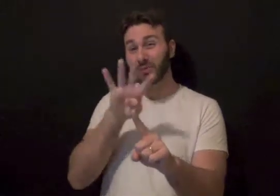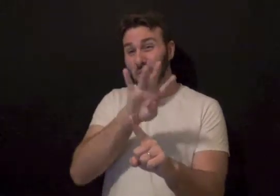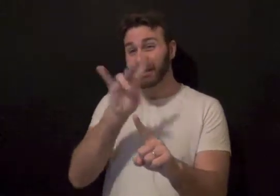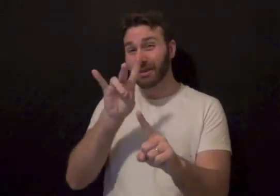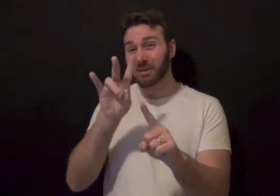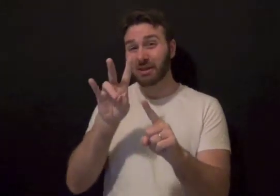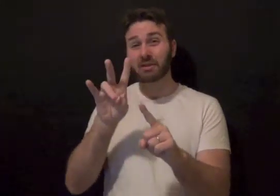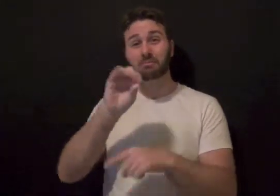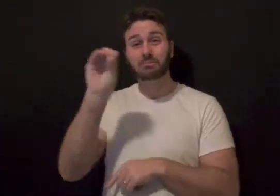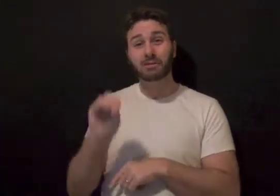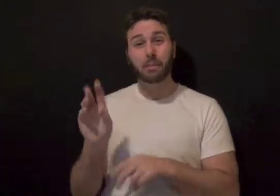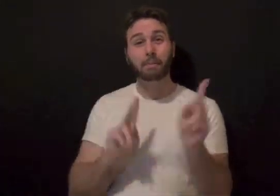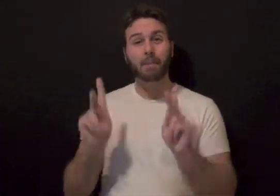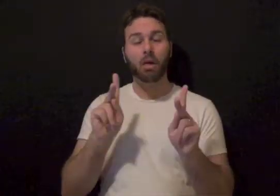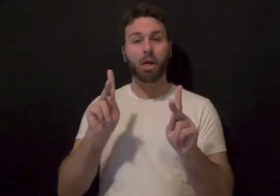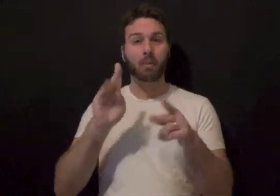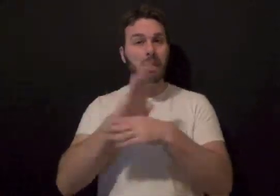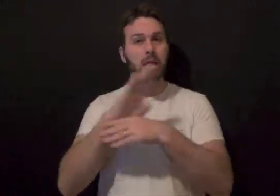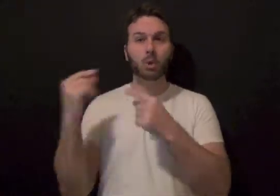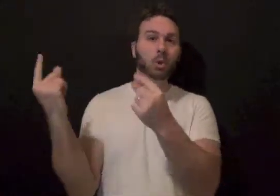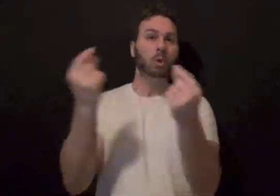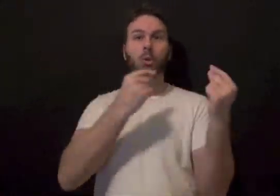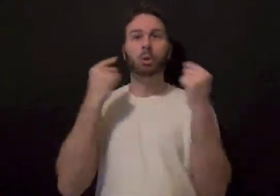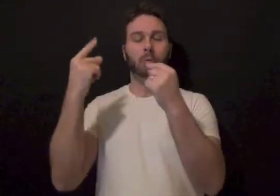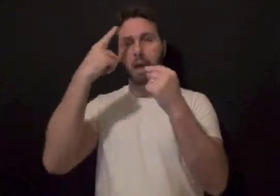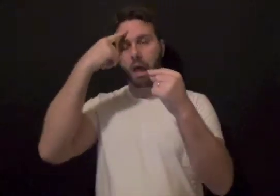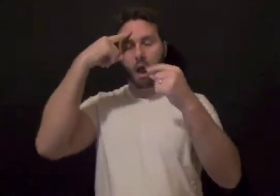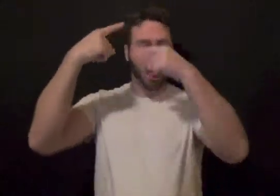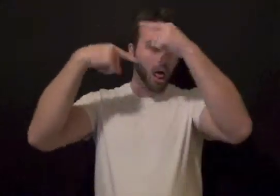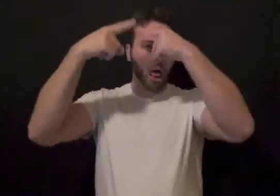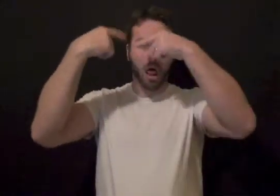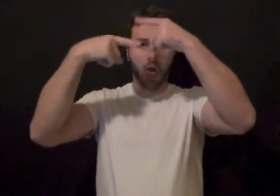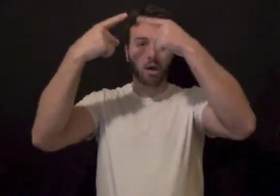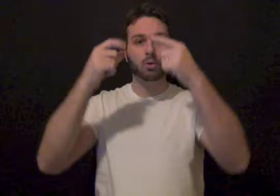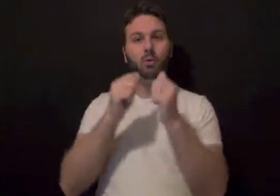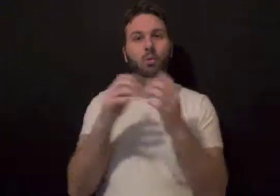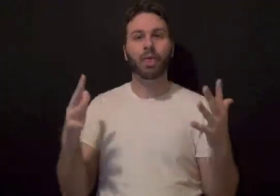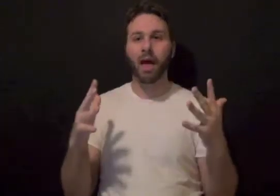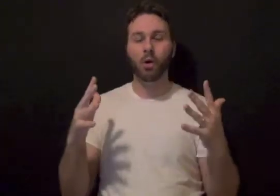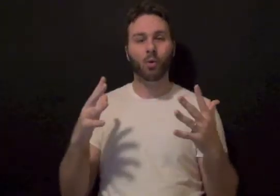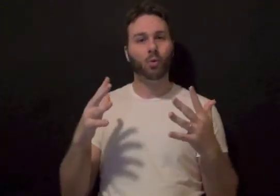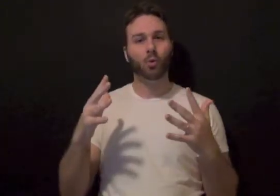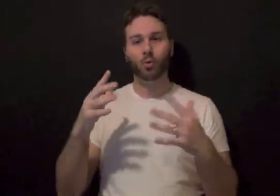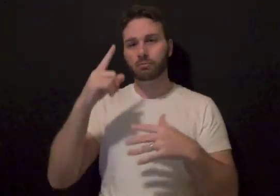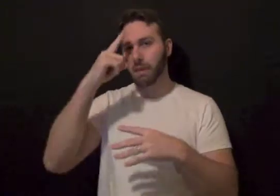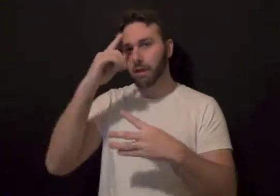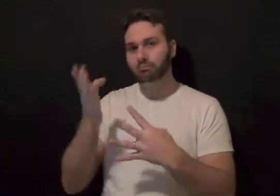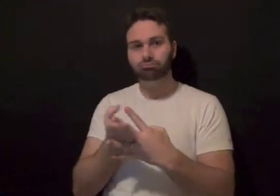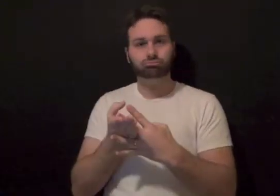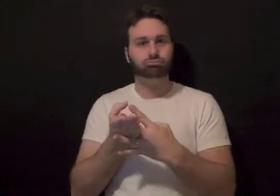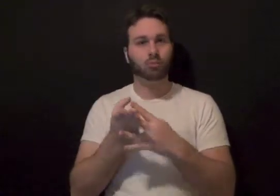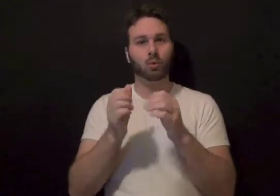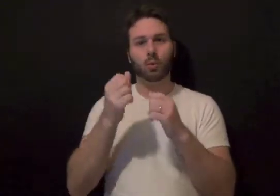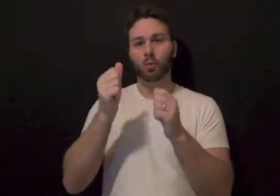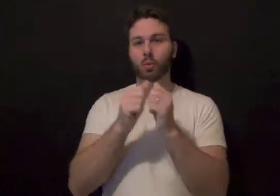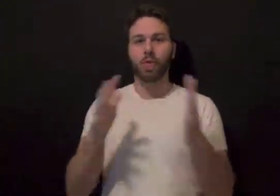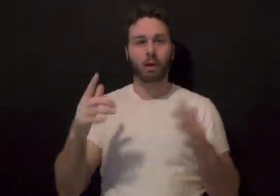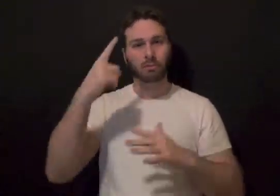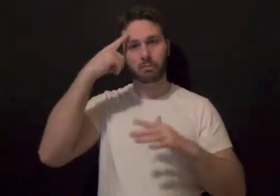the time. 47%. At the same time, this sort of constant mind wandering is also a direct cause